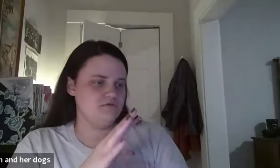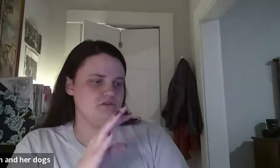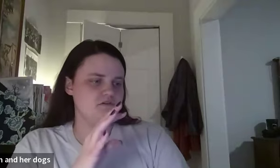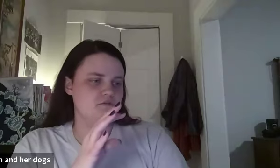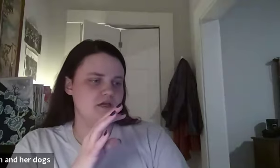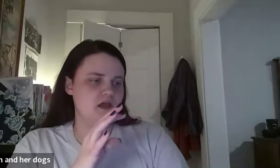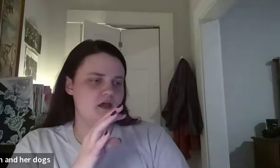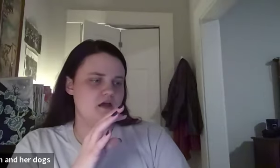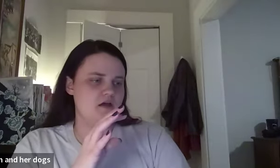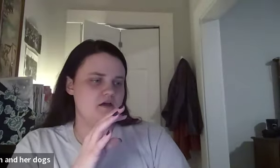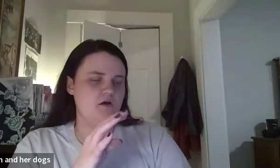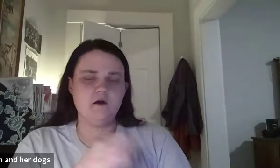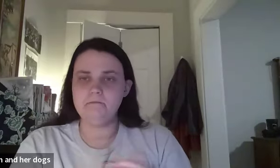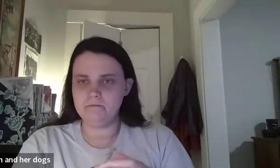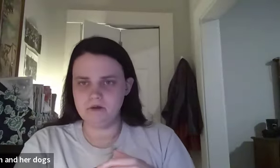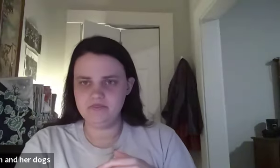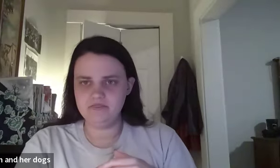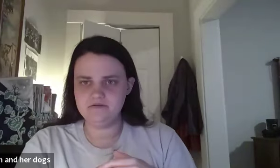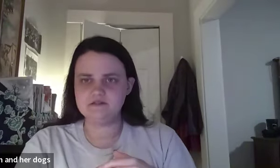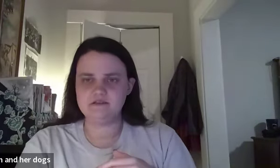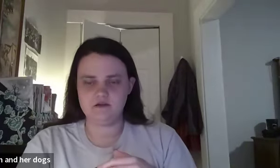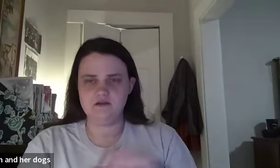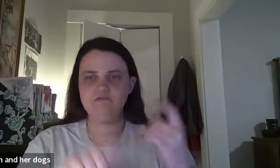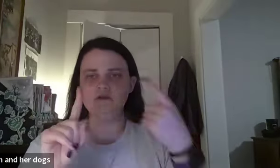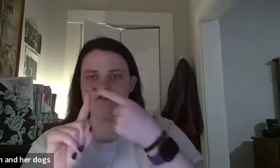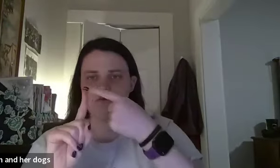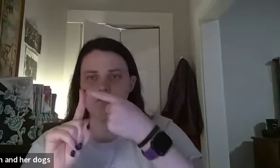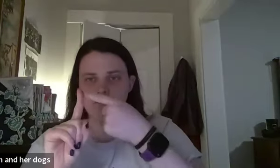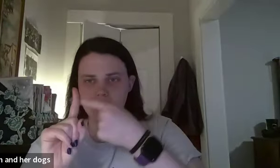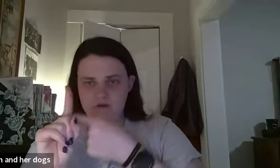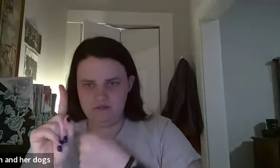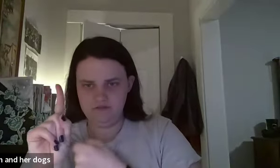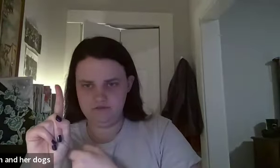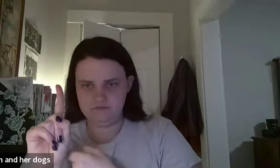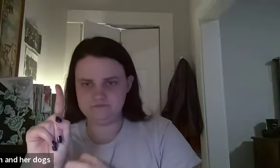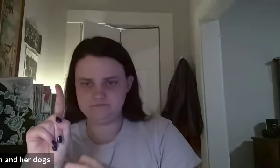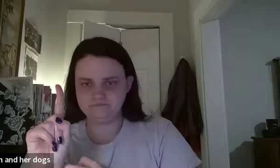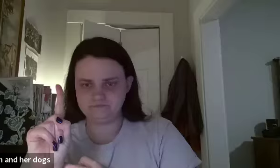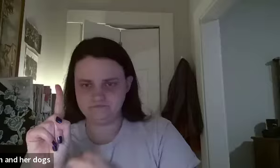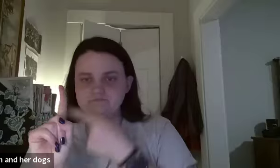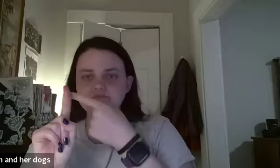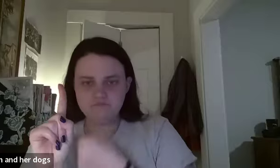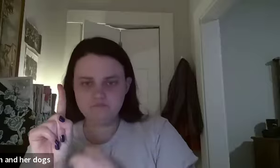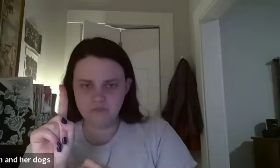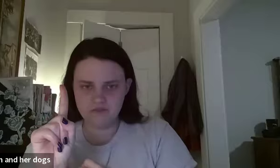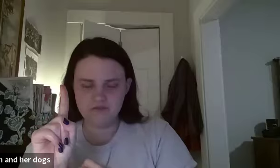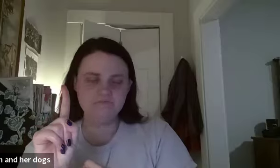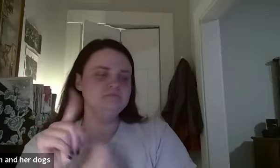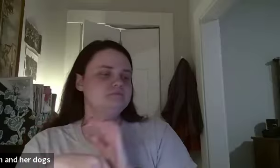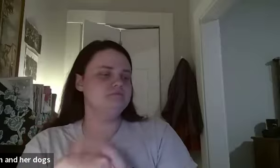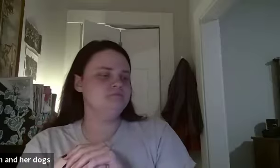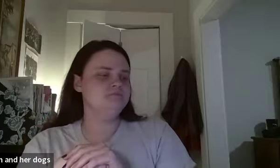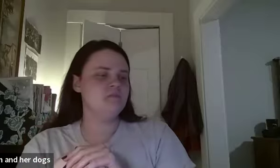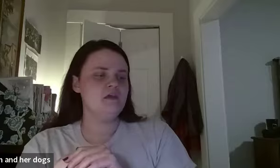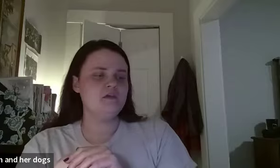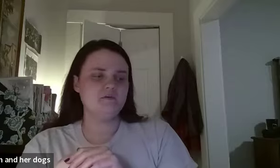those. So we had our month sign. So month, month. Then